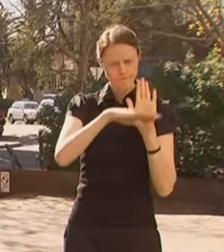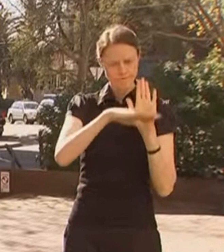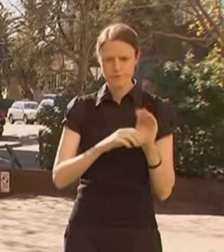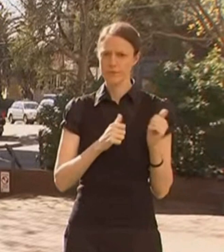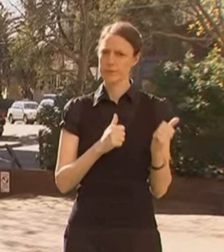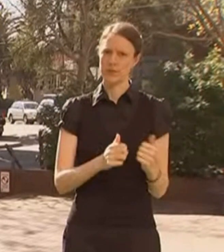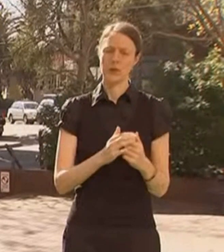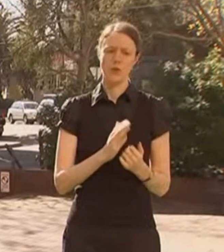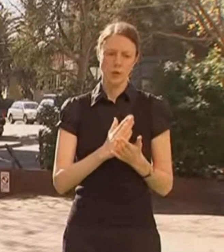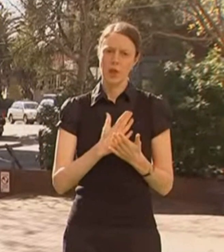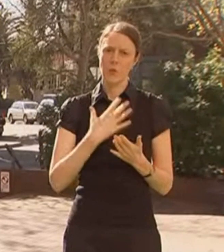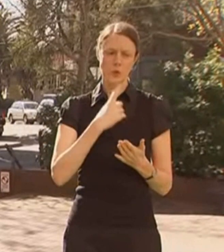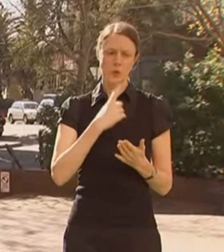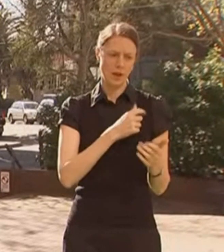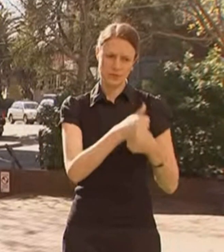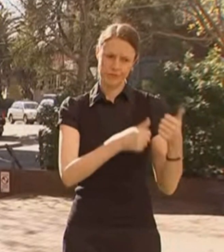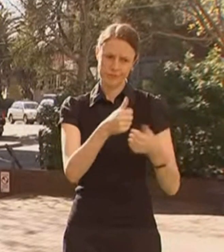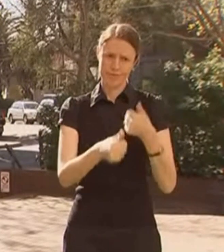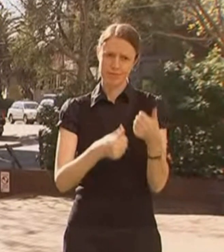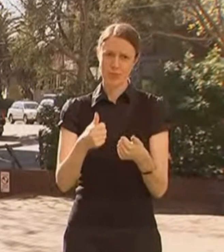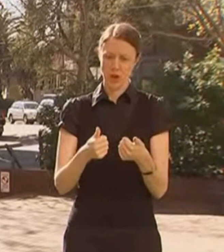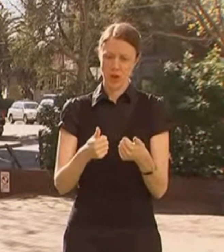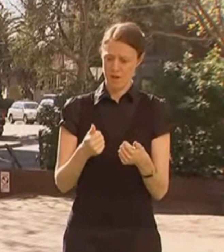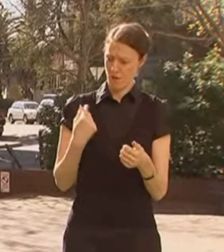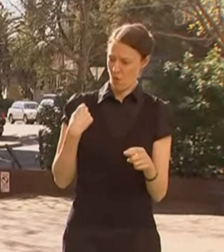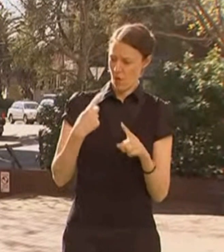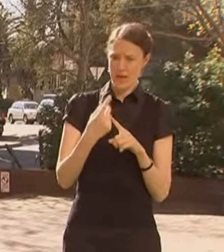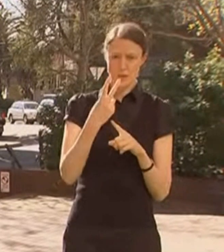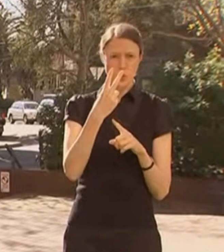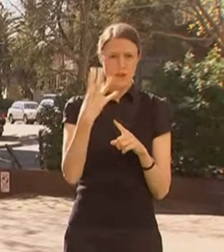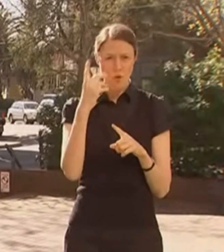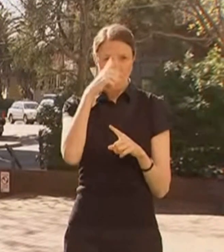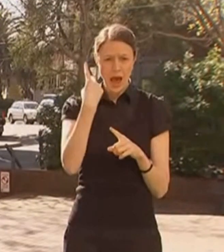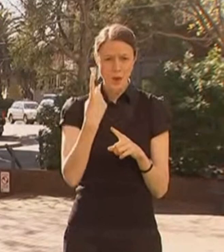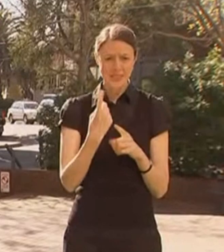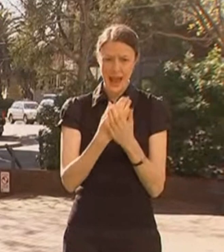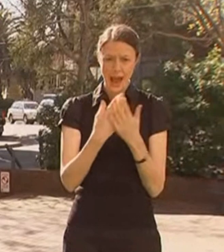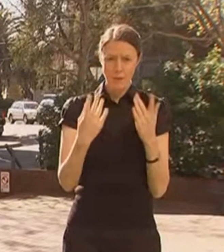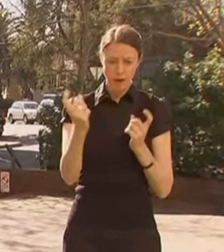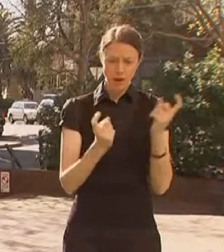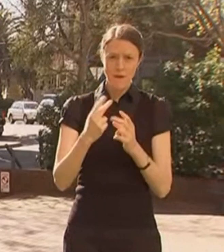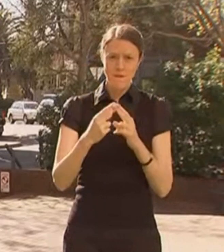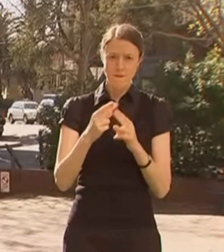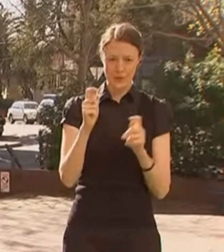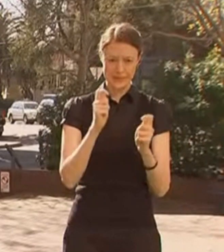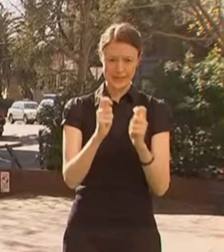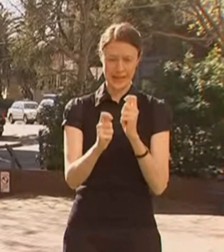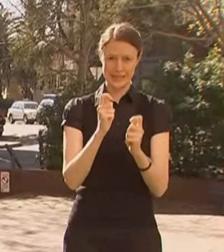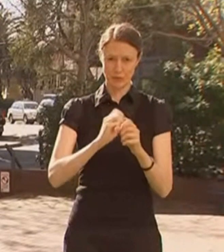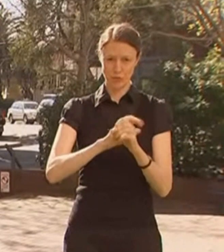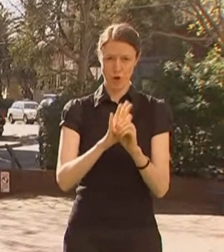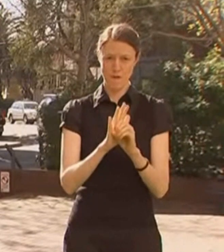virus. In the last 24 hours, the community has continued to be a strong partner with the